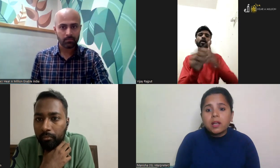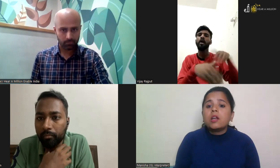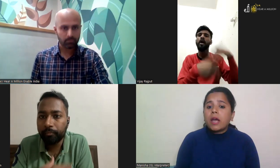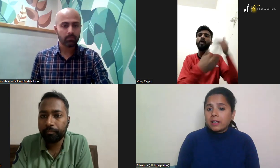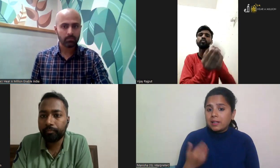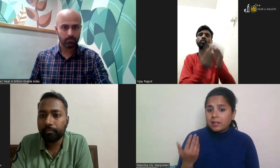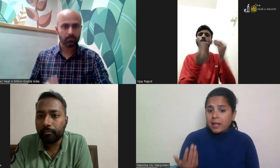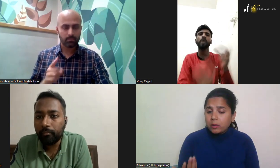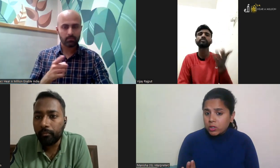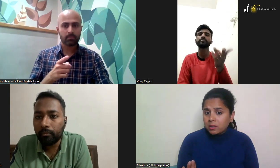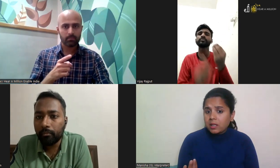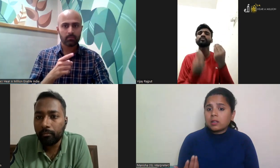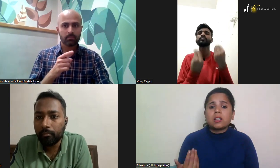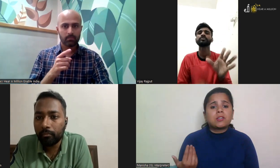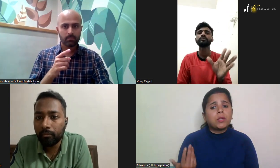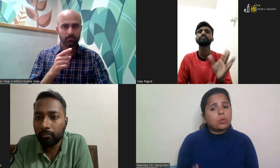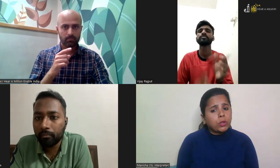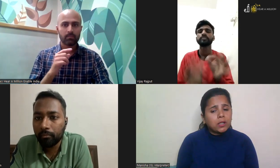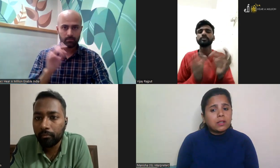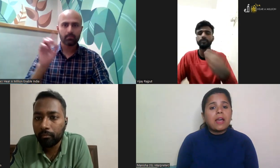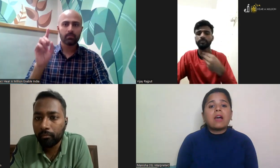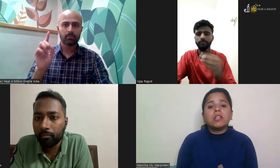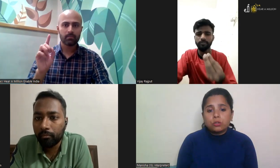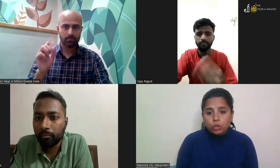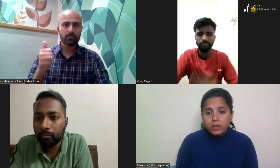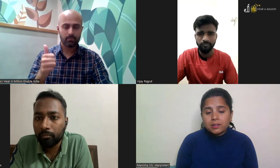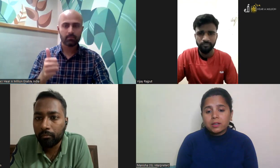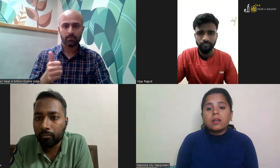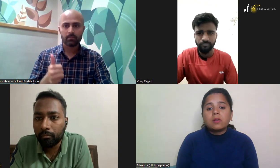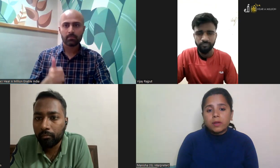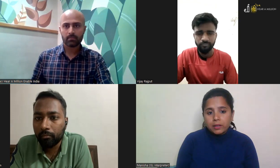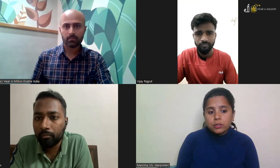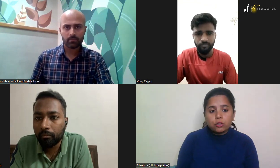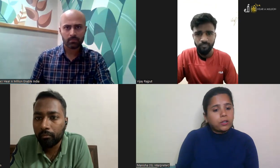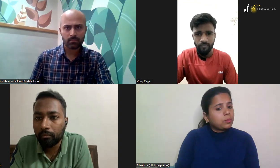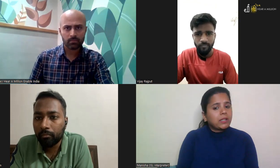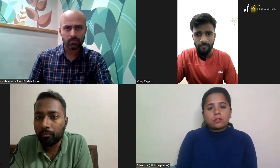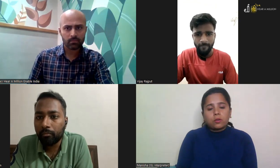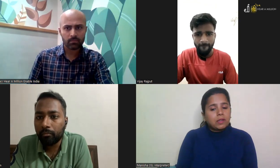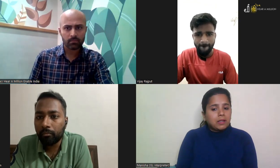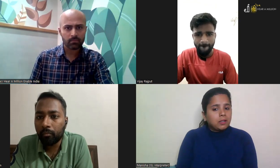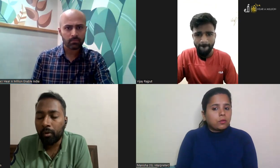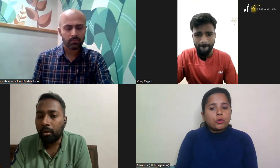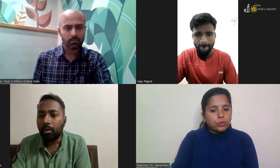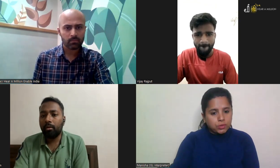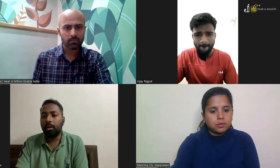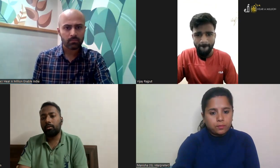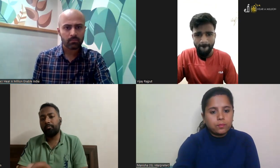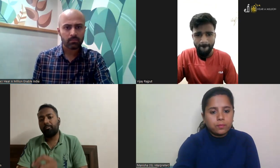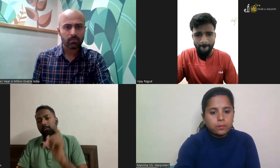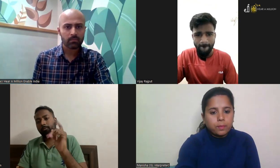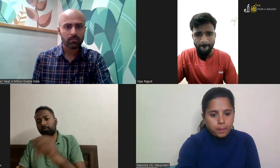answer that. And Vijay is saying that it's been 2 years. I have the insurance, vehicle insurance, but it is of no